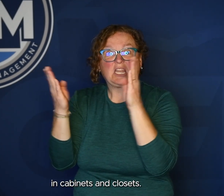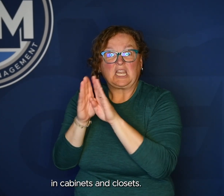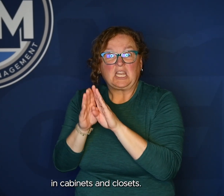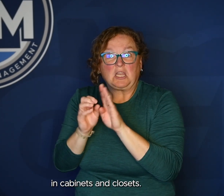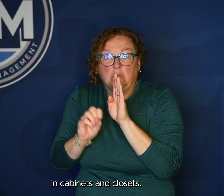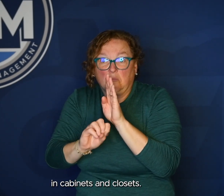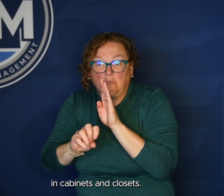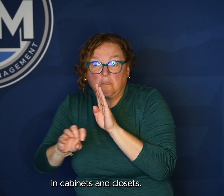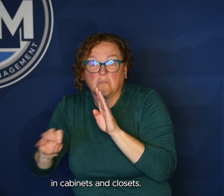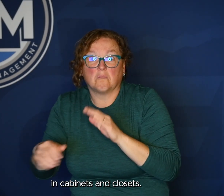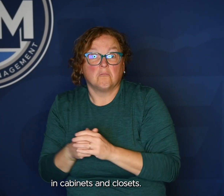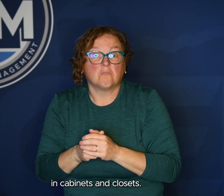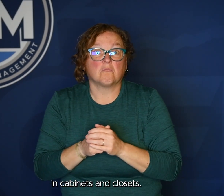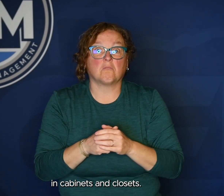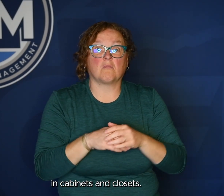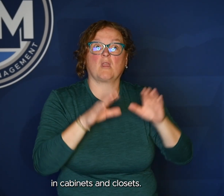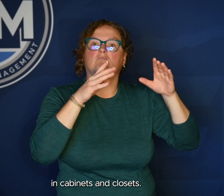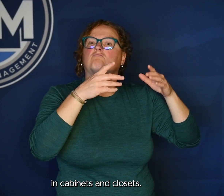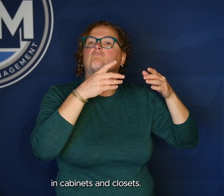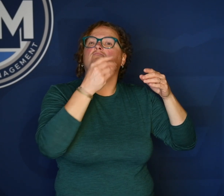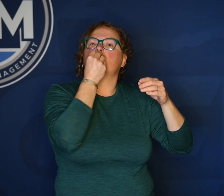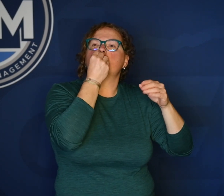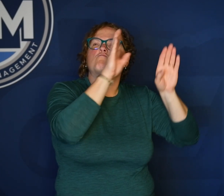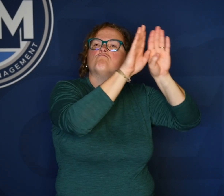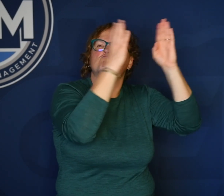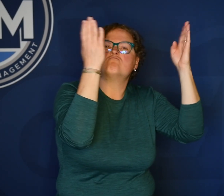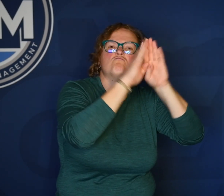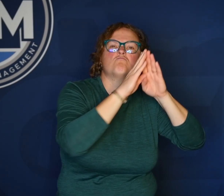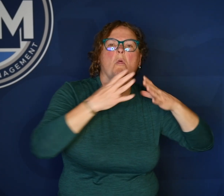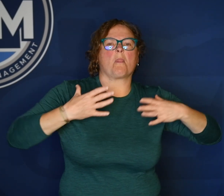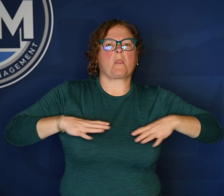in cabinets and closets,